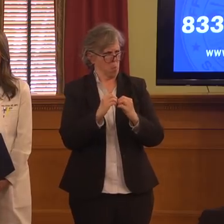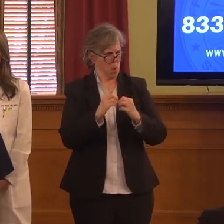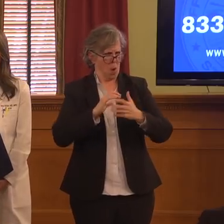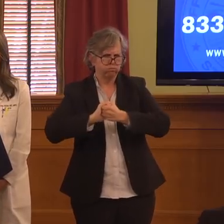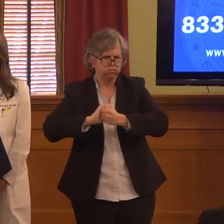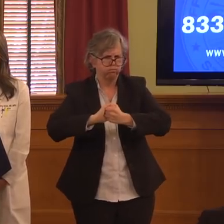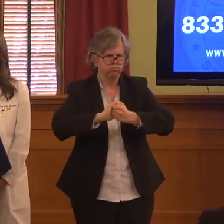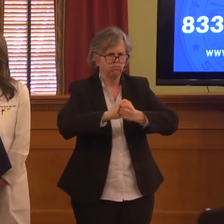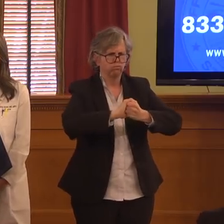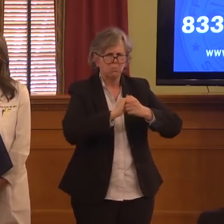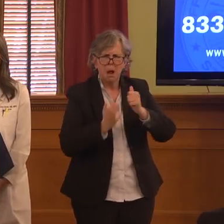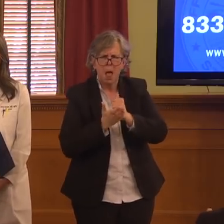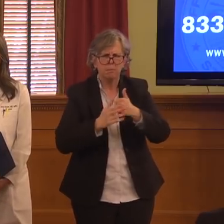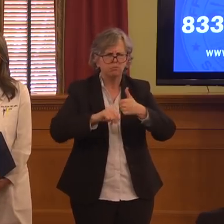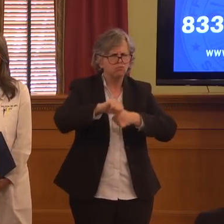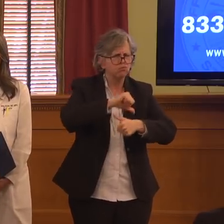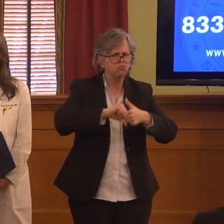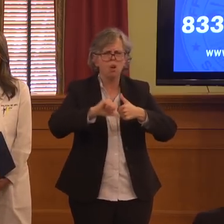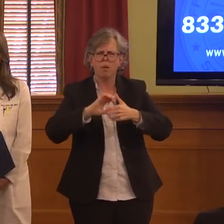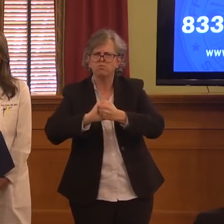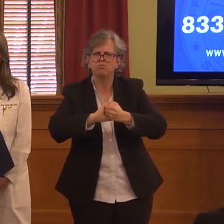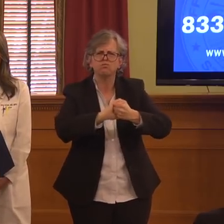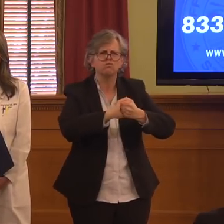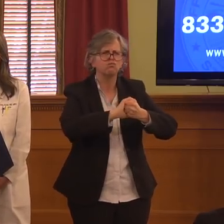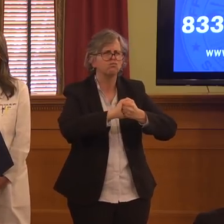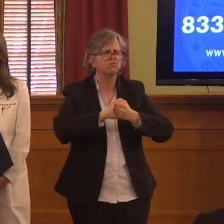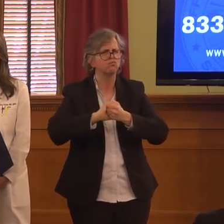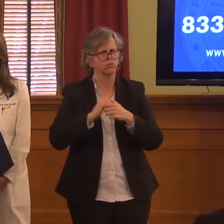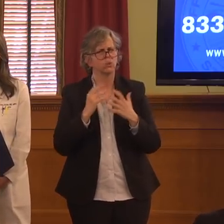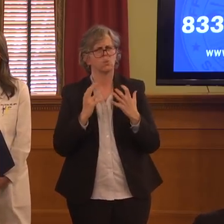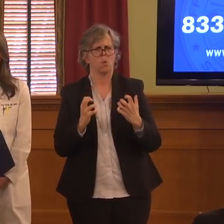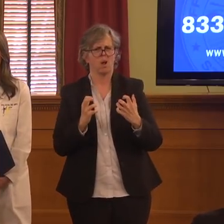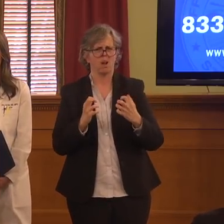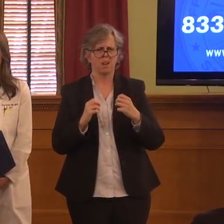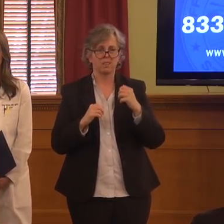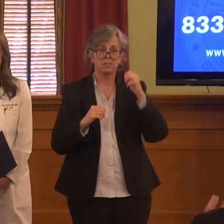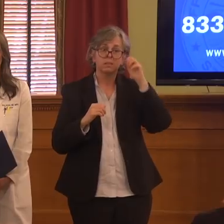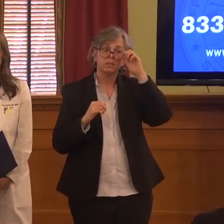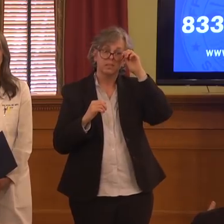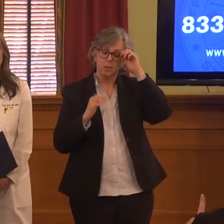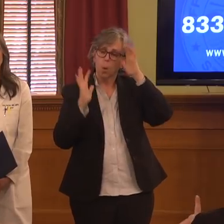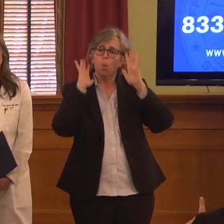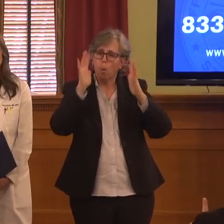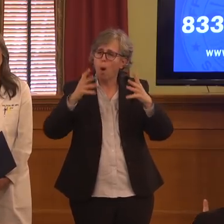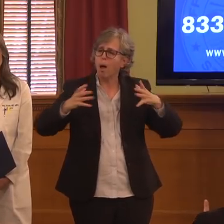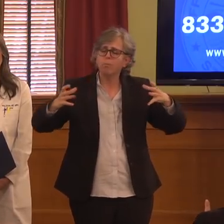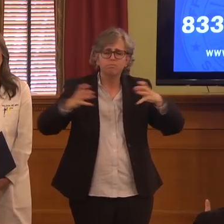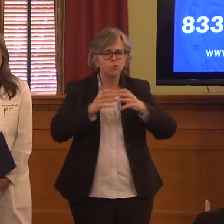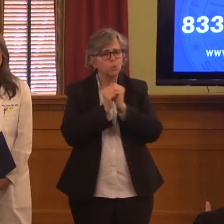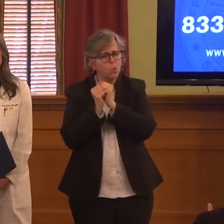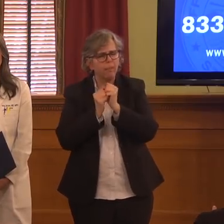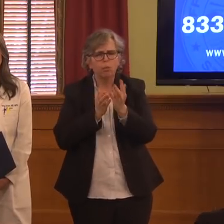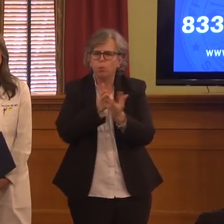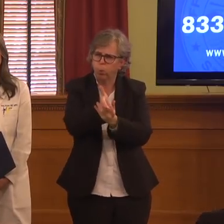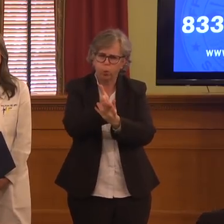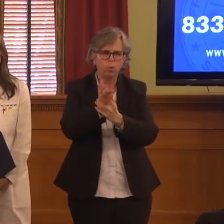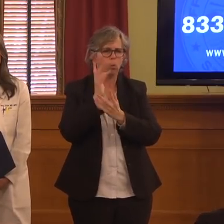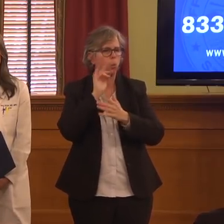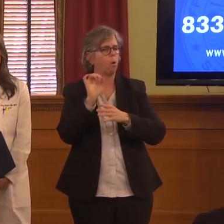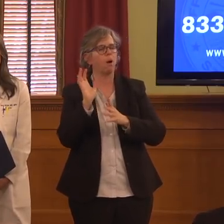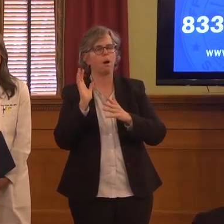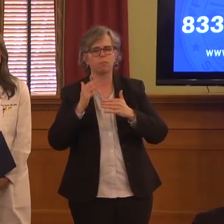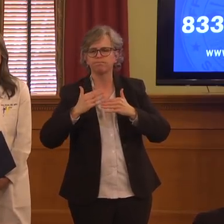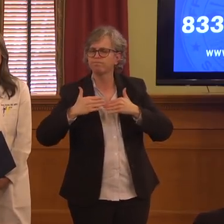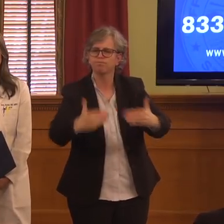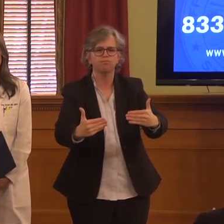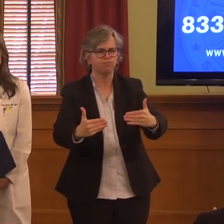other as we move forward. And look, we're going to get through this. But we got to go through this gauntlet. We